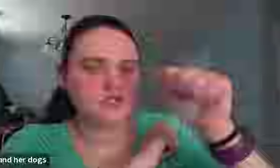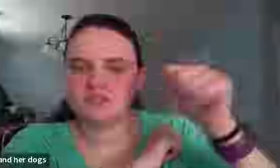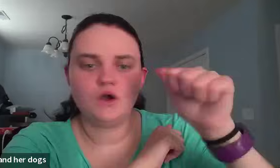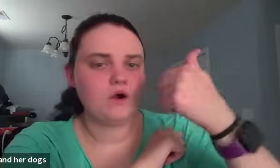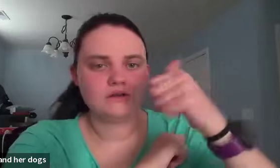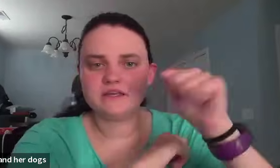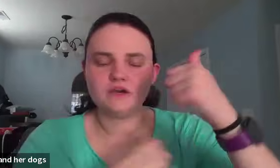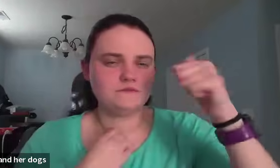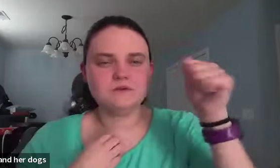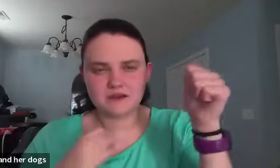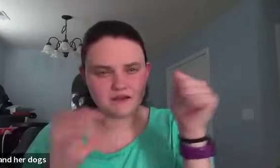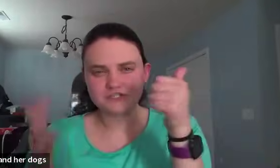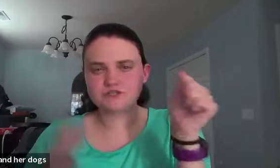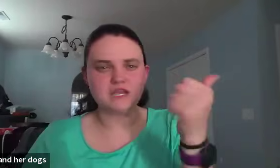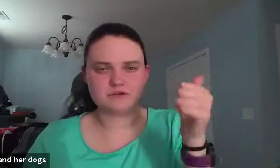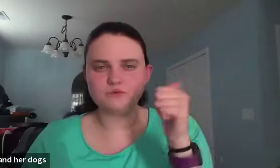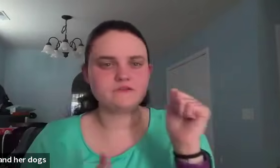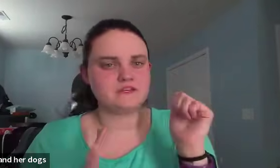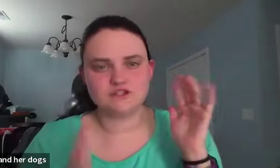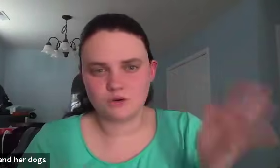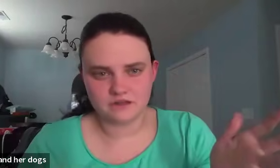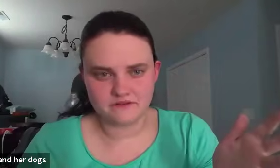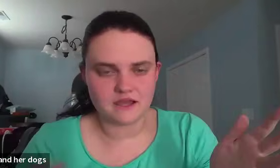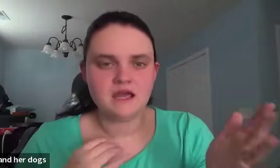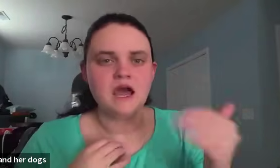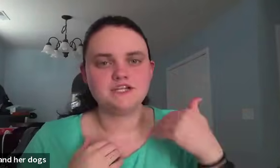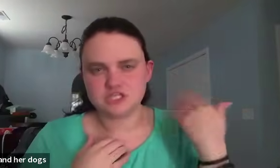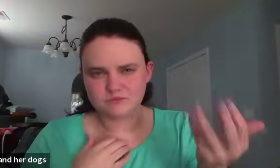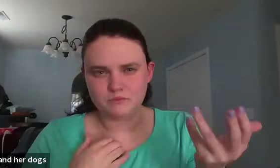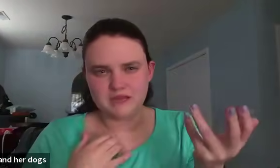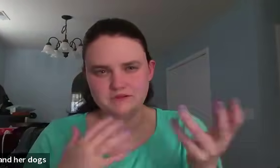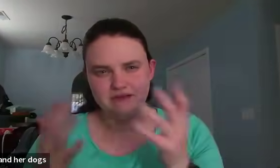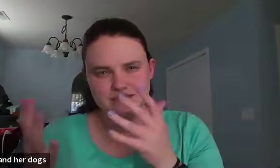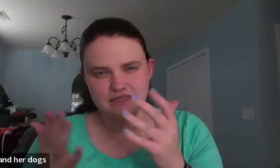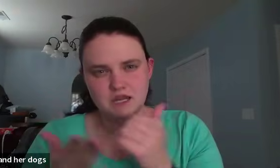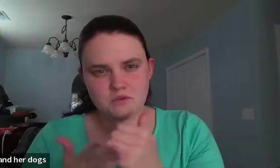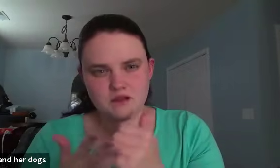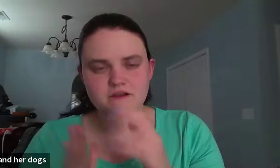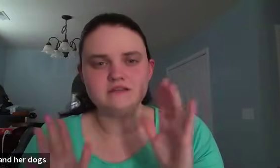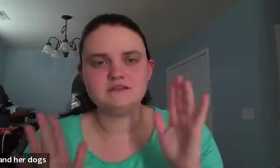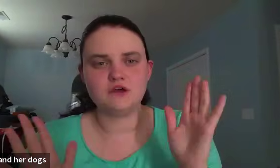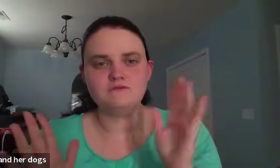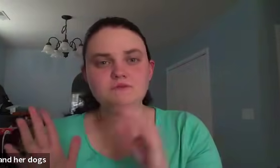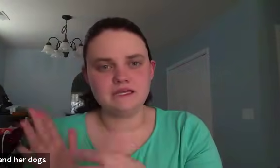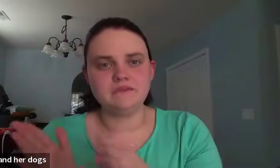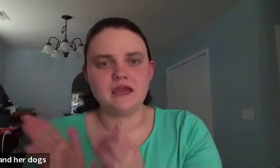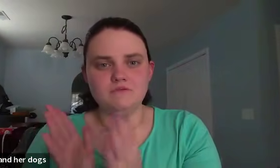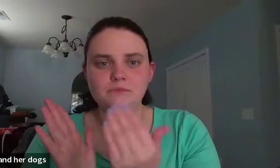You are totally good. If you cannot get your camera to work, that's totally fine. I just won't be able to like see to help clarify it. So if you need me to